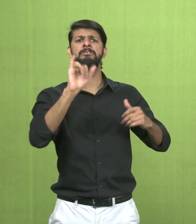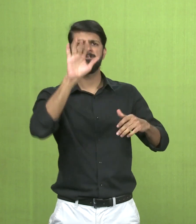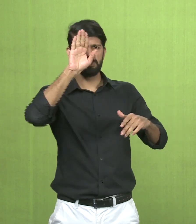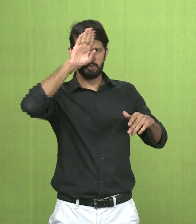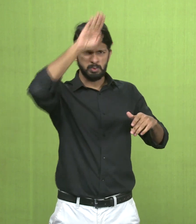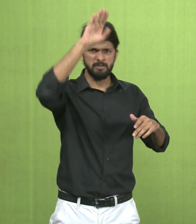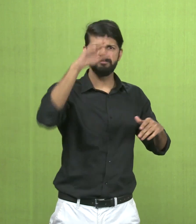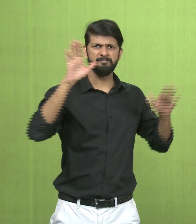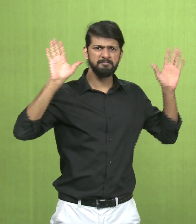larger.